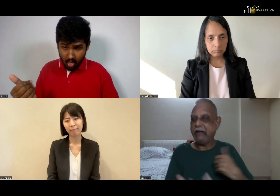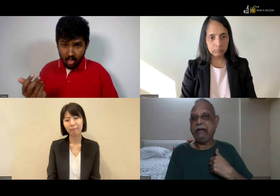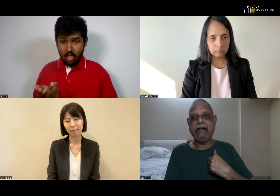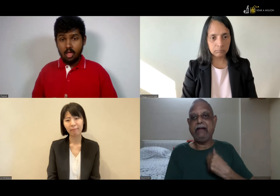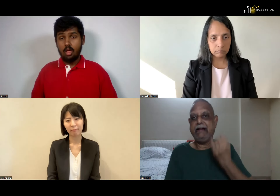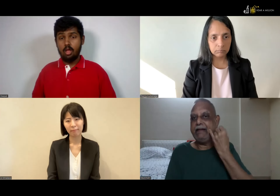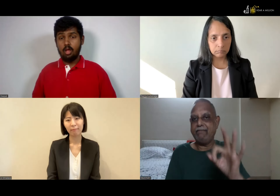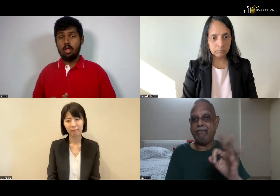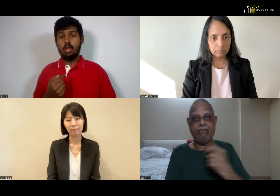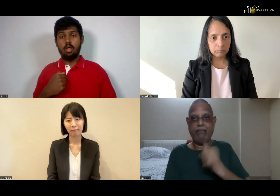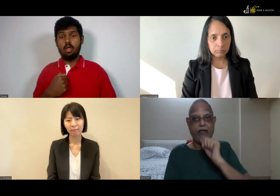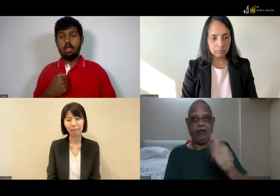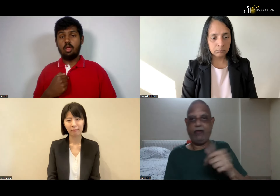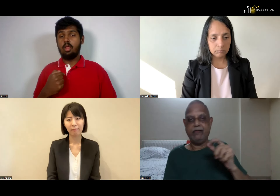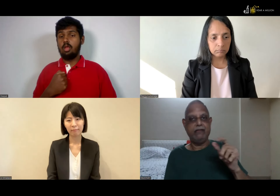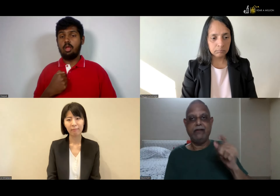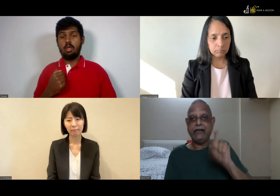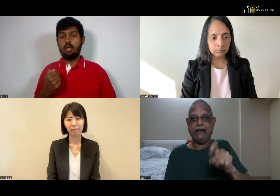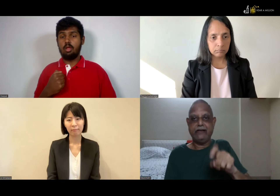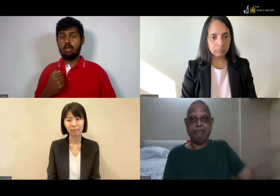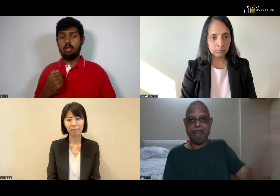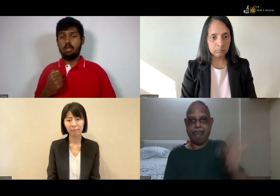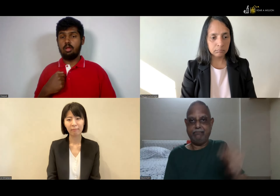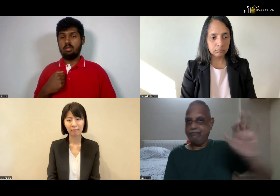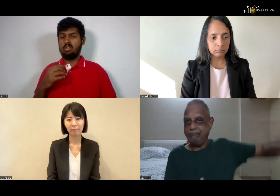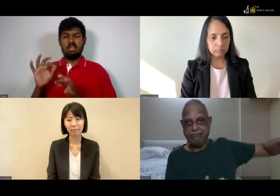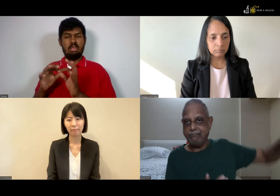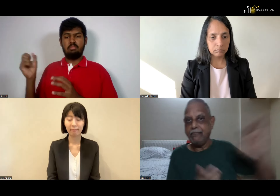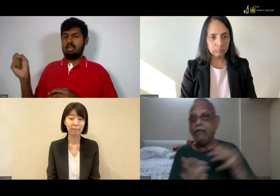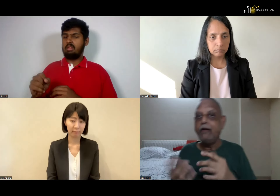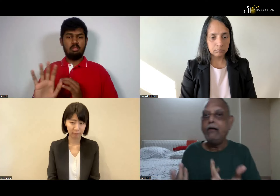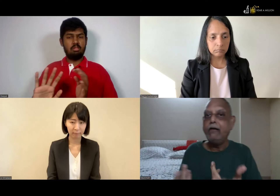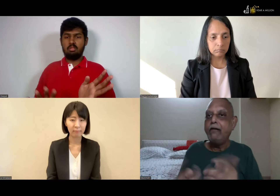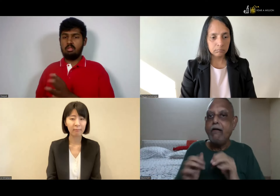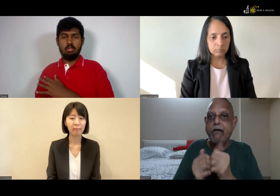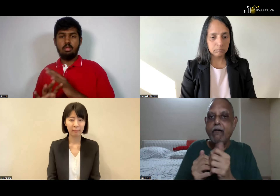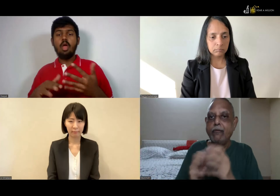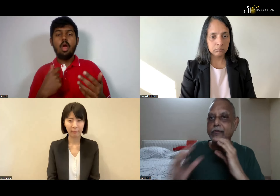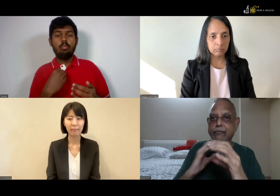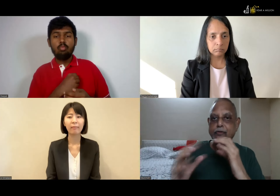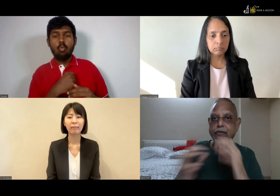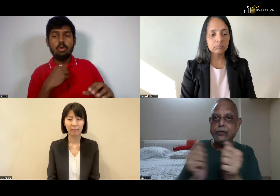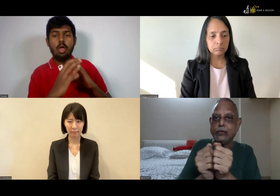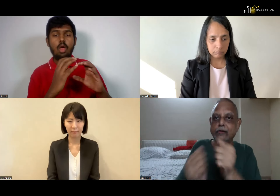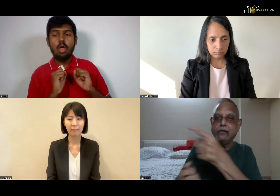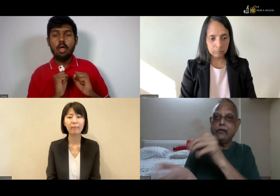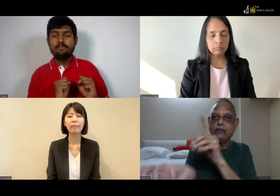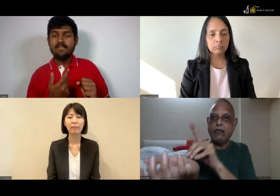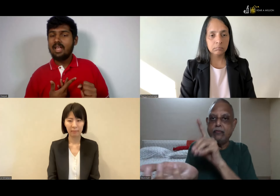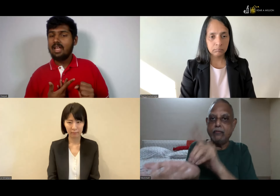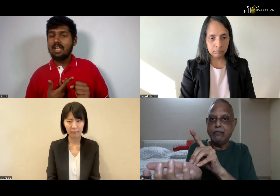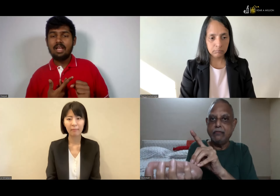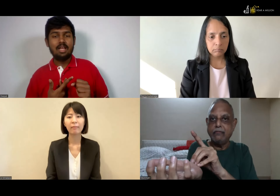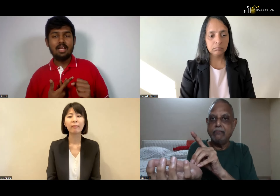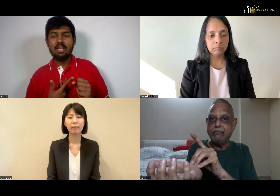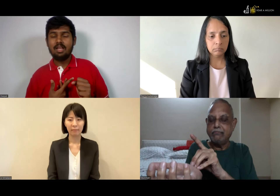interpreter. And if I'm not like calling the interpreter, then how will I communicate with the doctor?